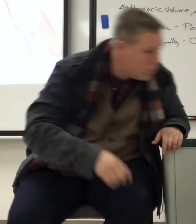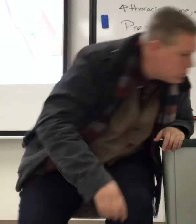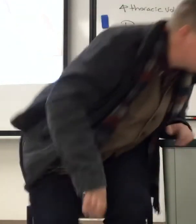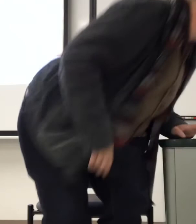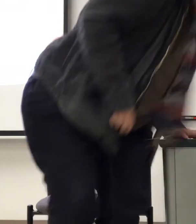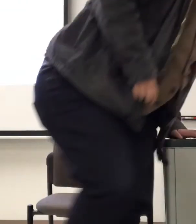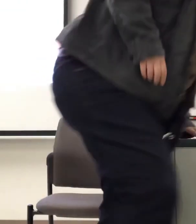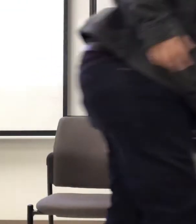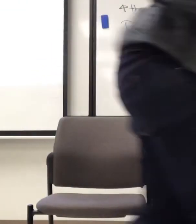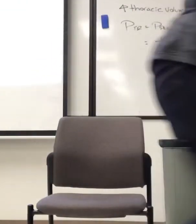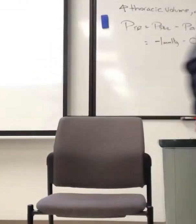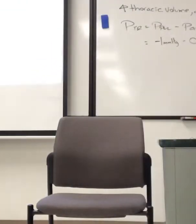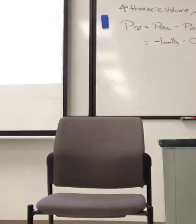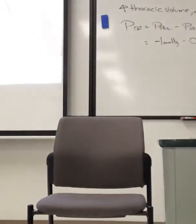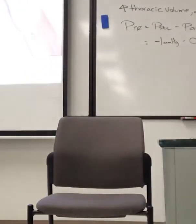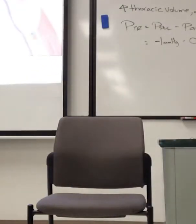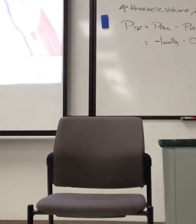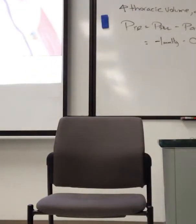So